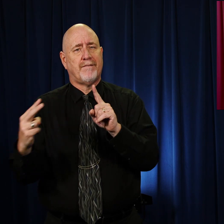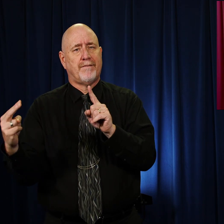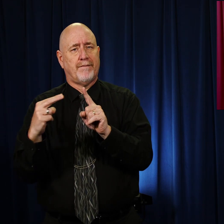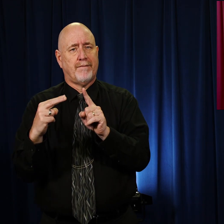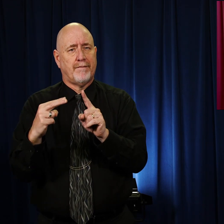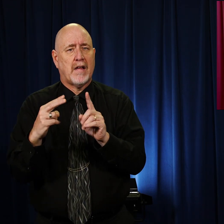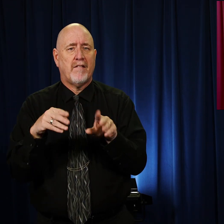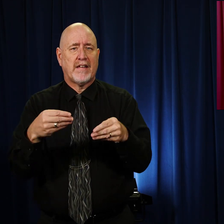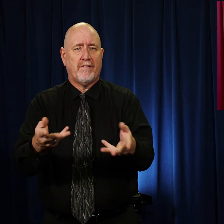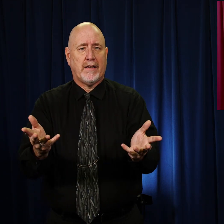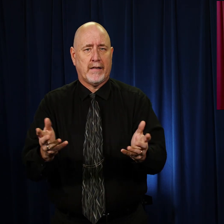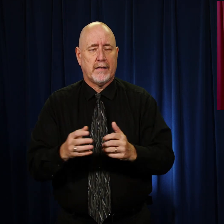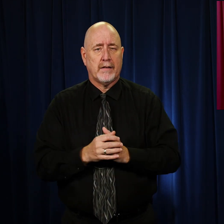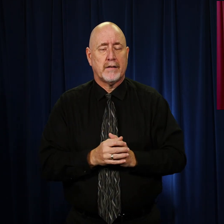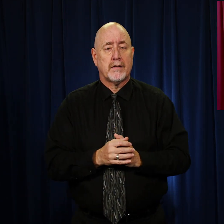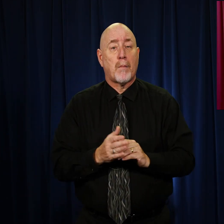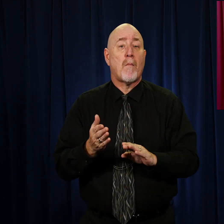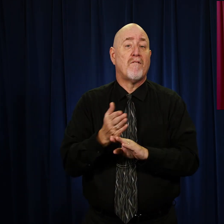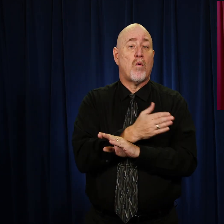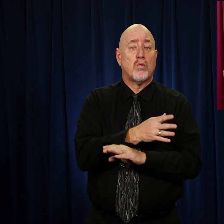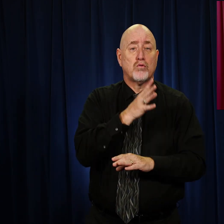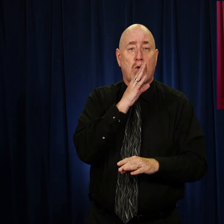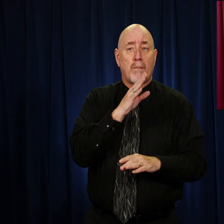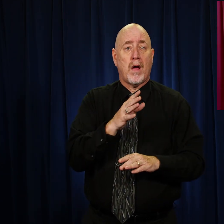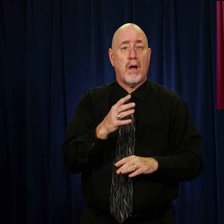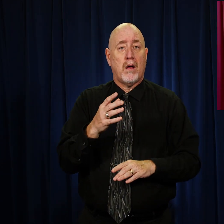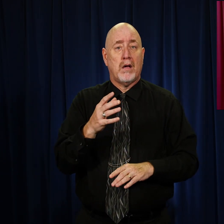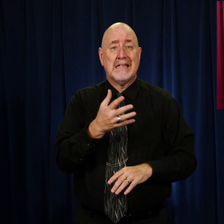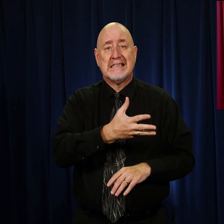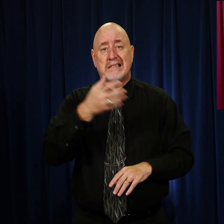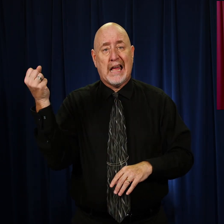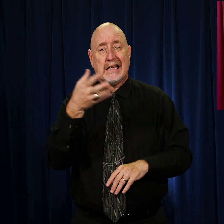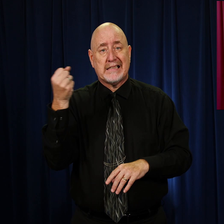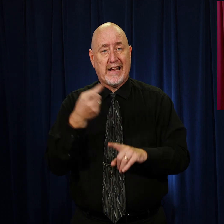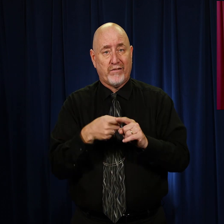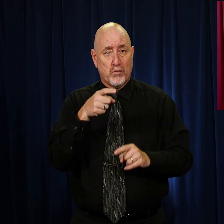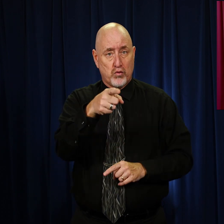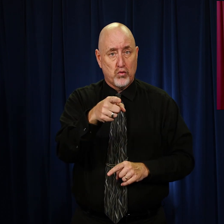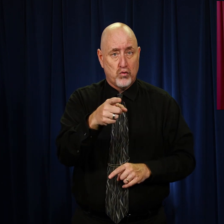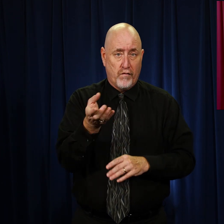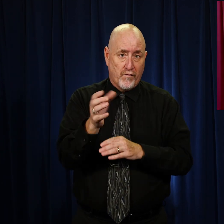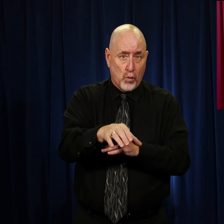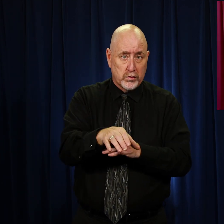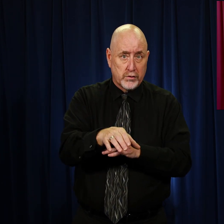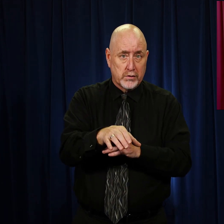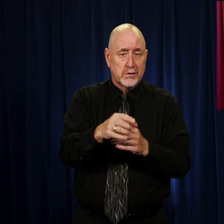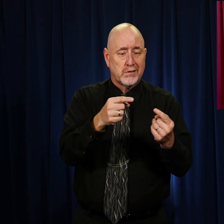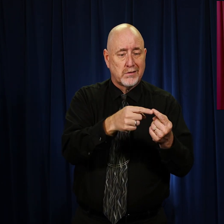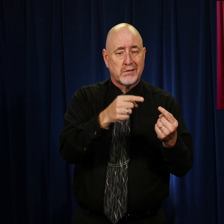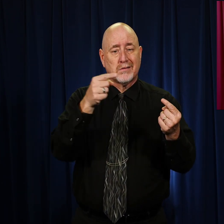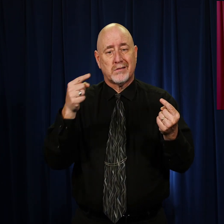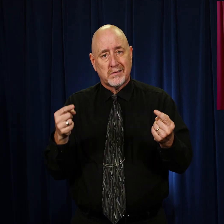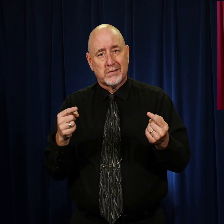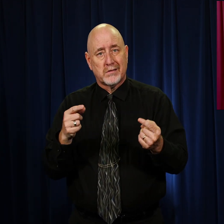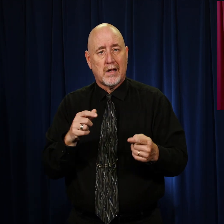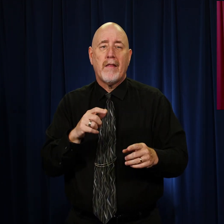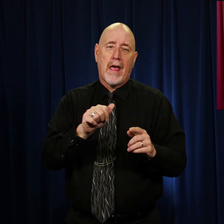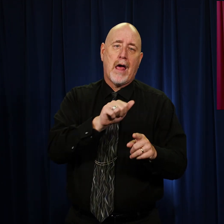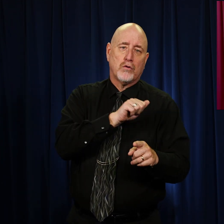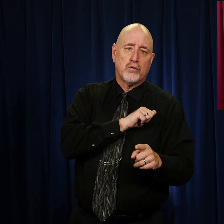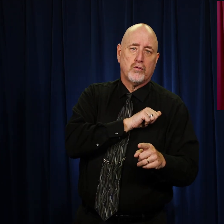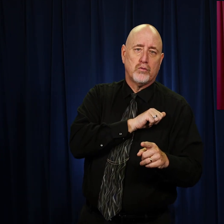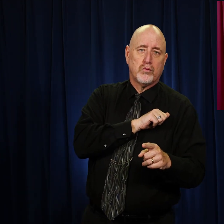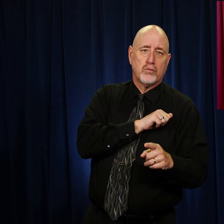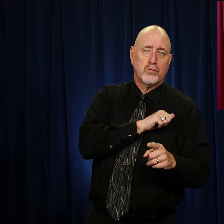of giving, where before he's talking about one wants to take everything away from you by force, and that's the attitude that you